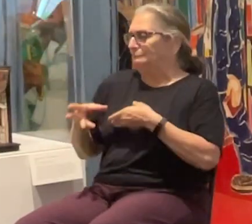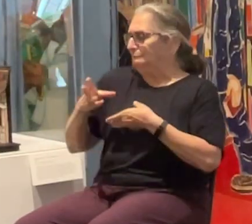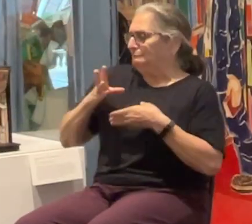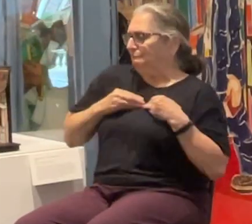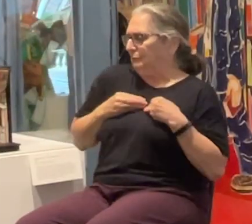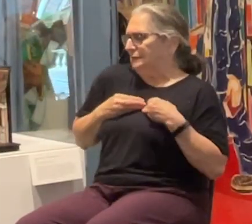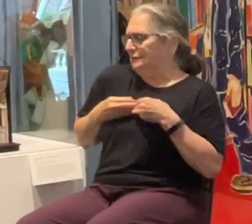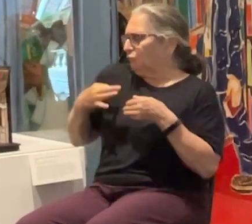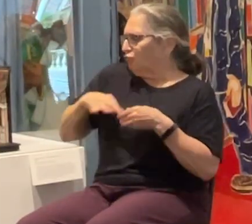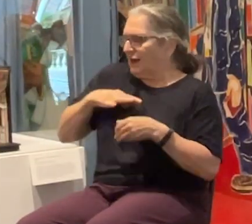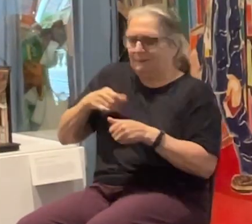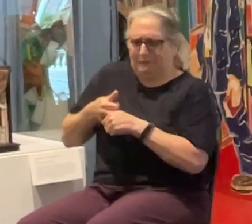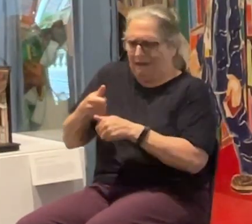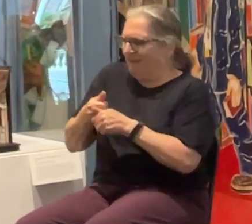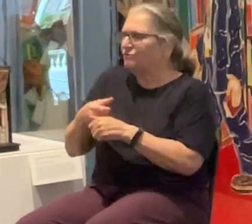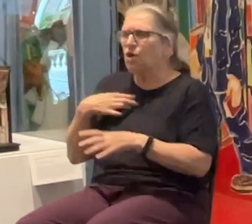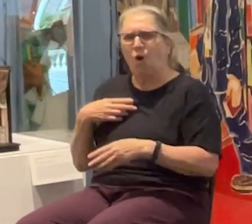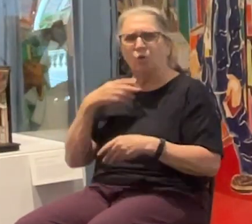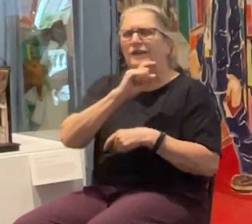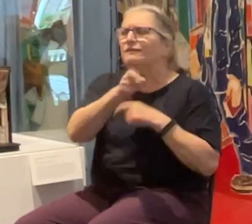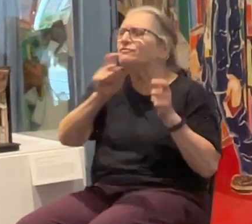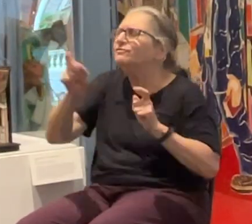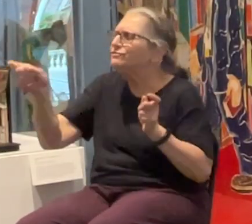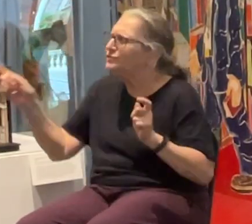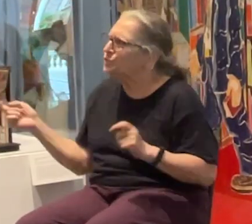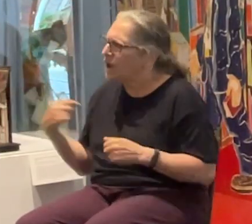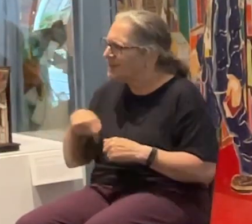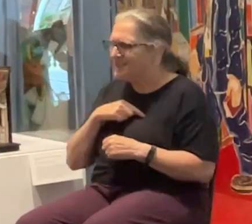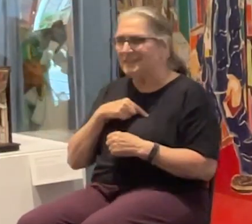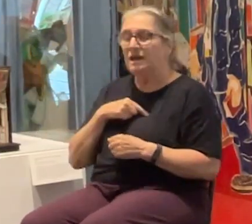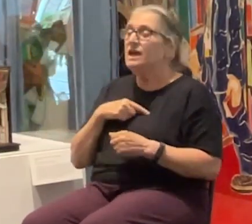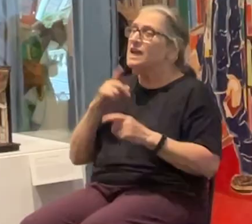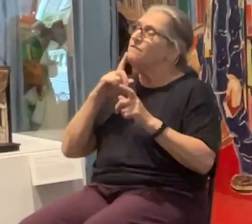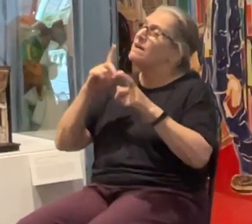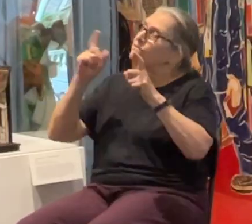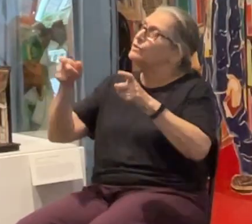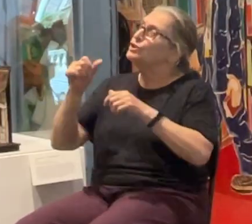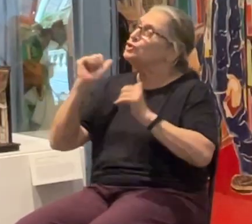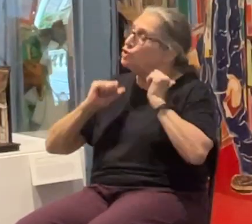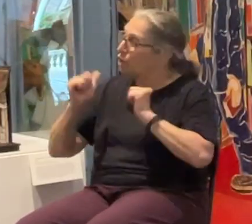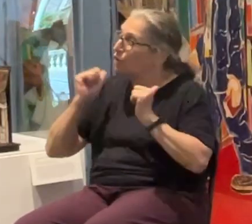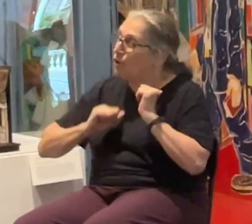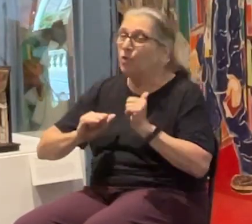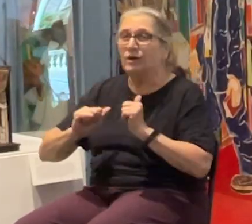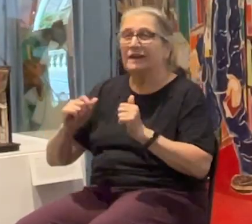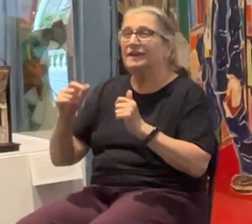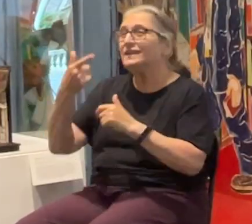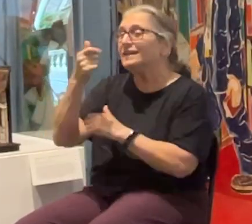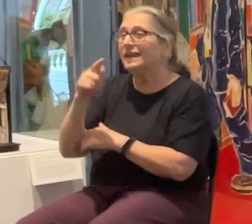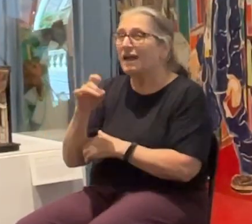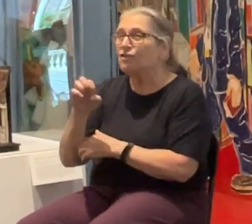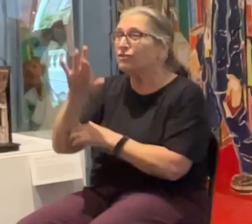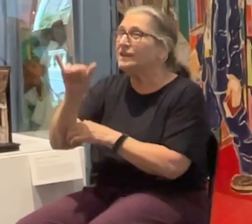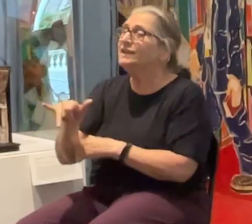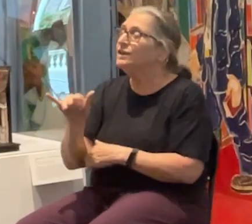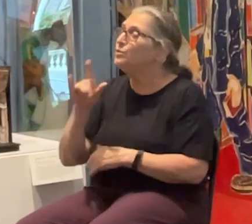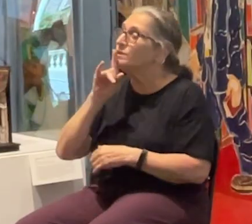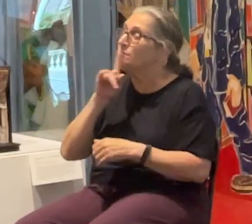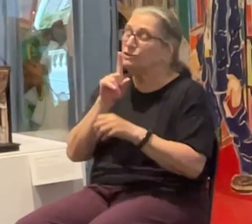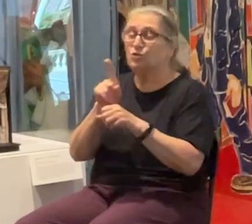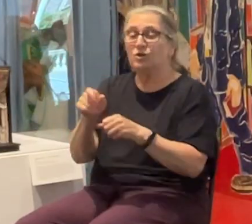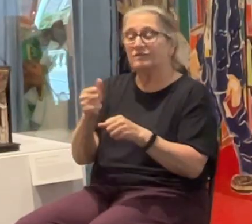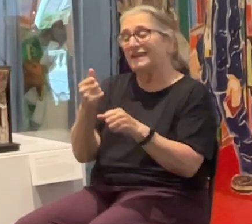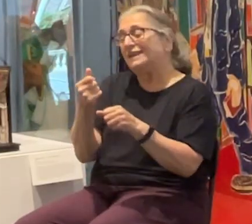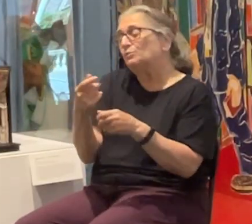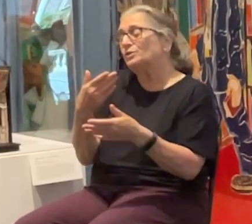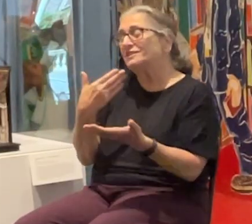on things a lot of the time. You know, either if he had a show at a gallery, make sure that our names were up on the wall, like, you know, Red Grooms,